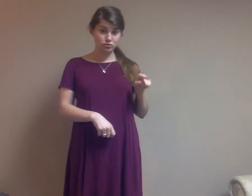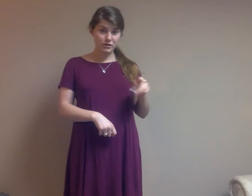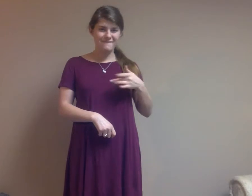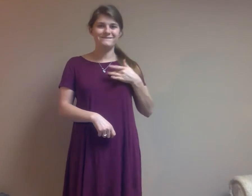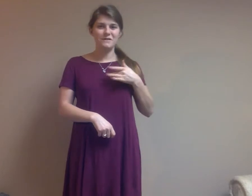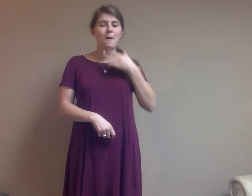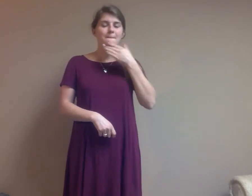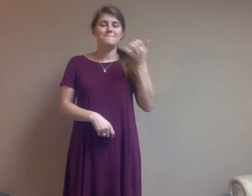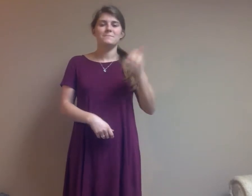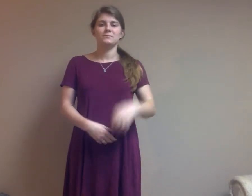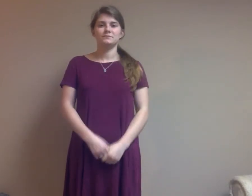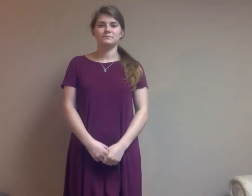quick swim. Free swim.